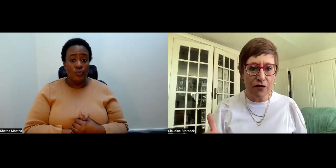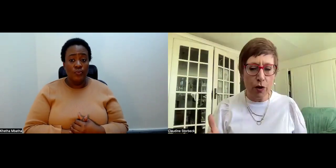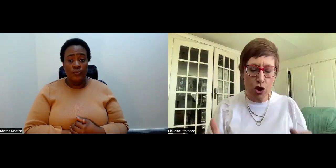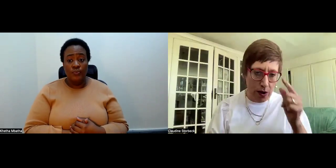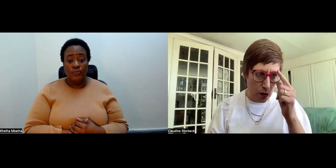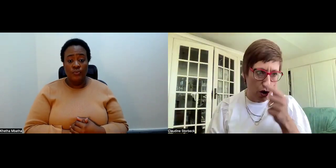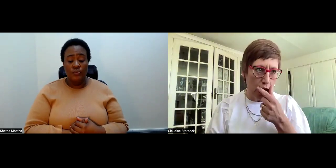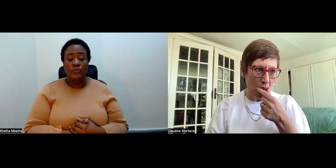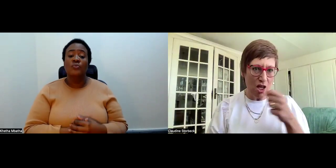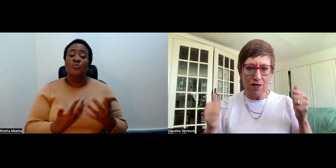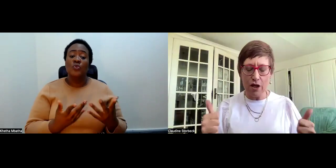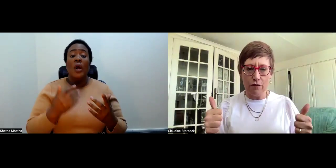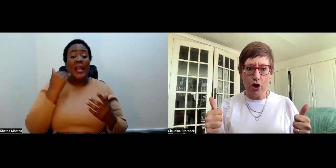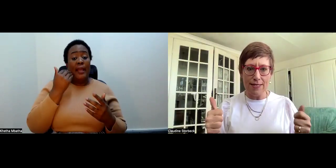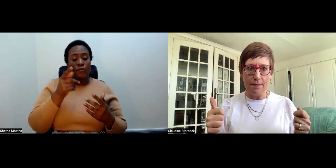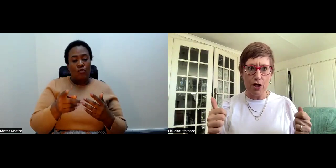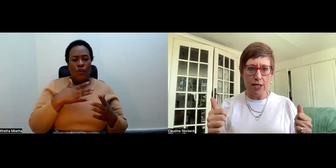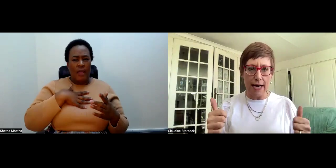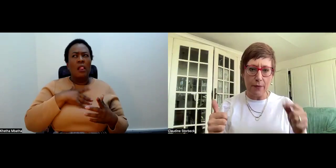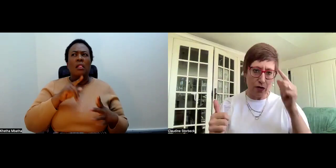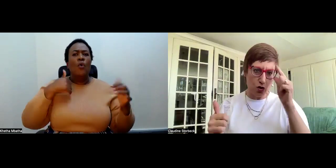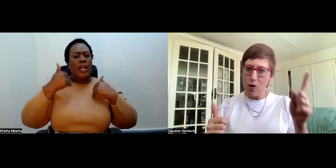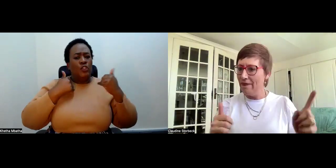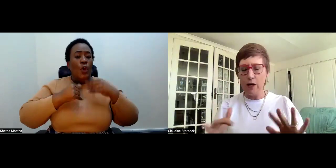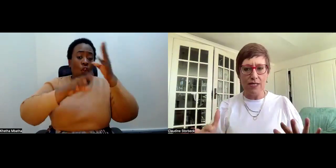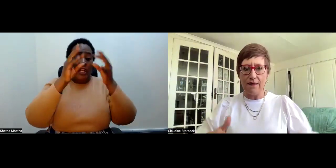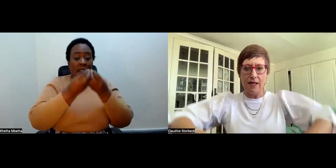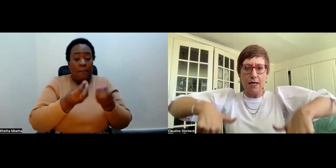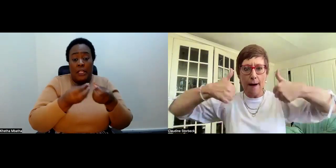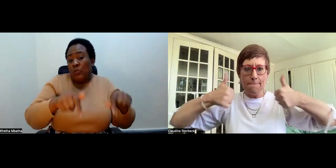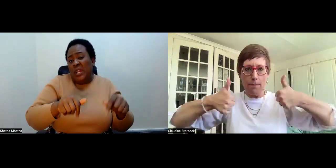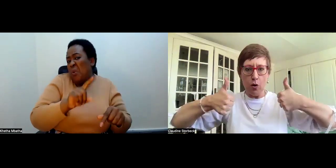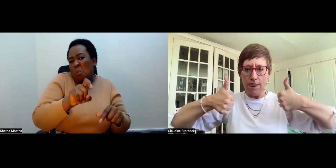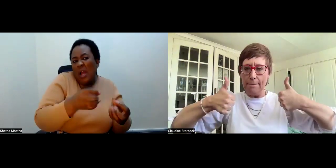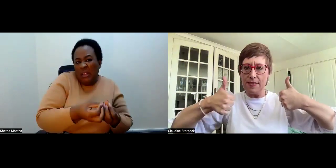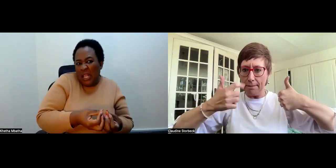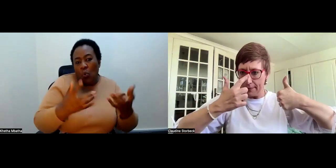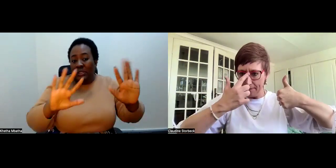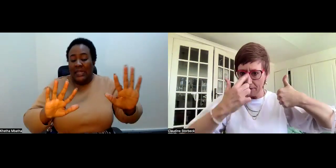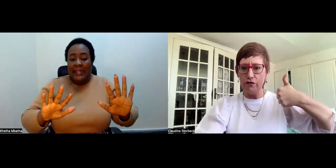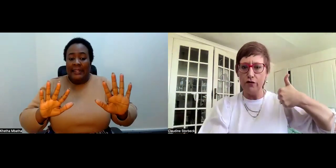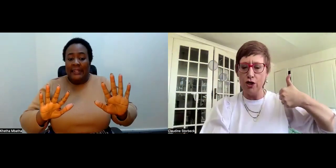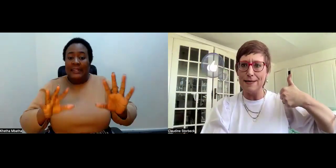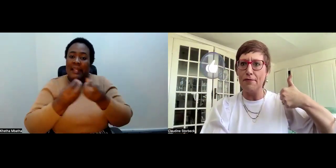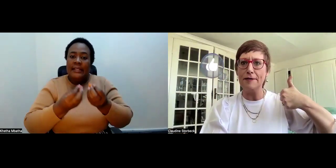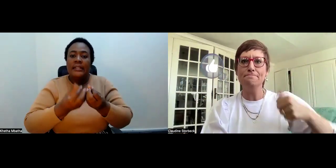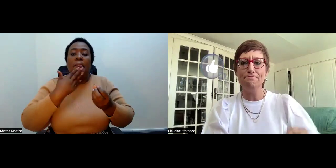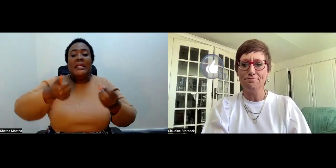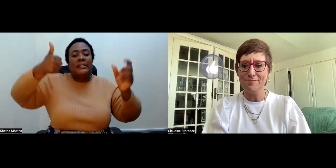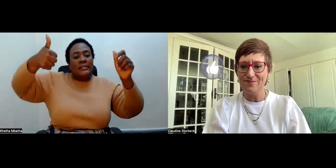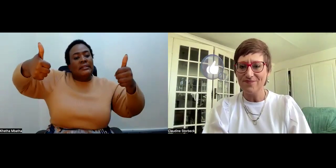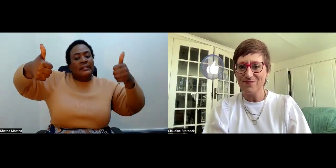So if you enjoyed the workshop and you think you've learned something today, whether it's 1 thing or 10 things, pop your thumbs up if you've learned